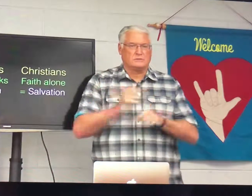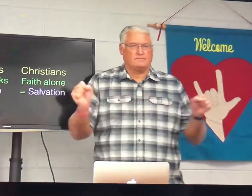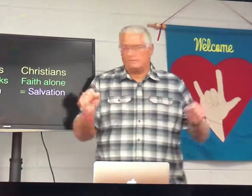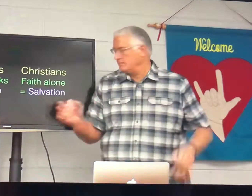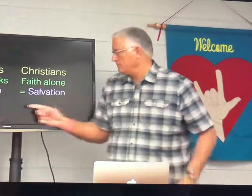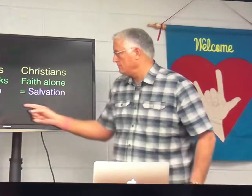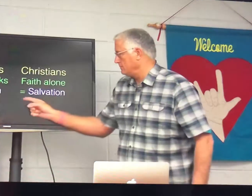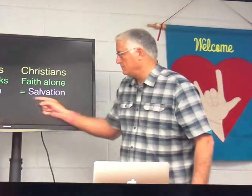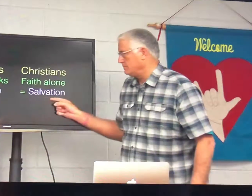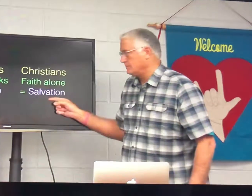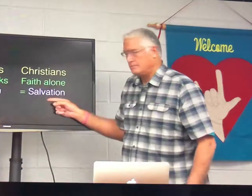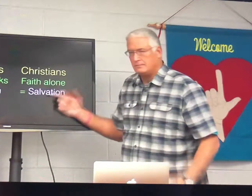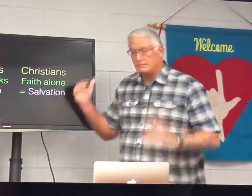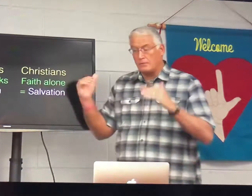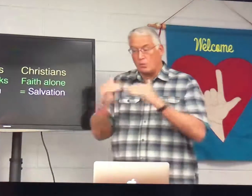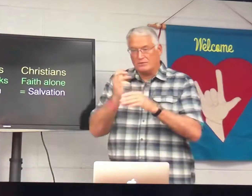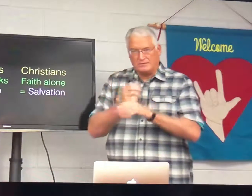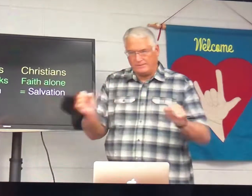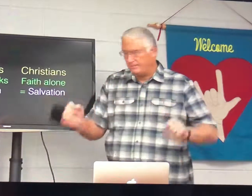www.jackierobinson.org. It's just literally a trap.